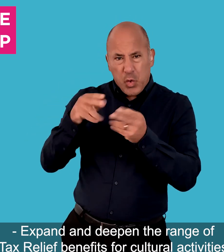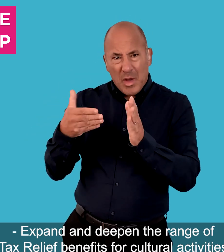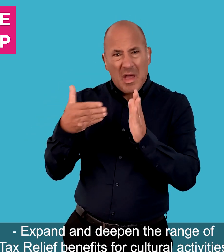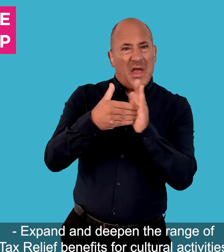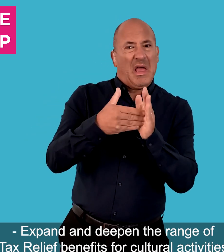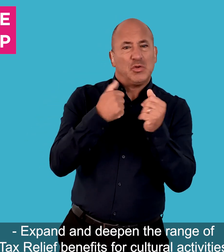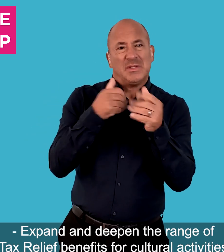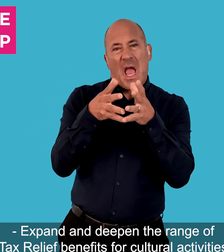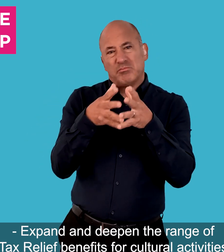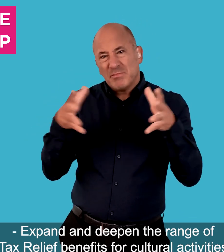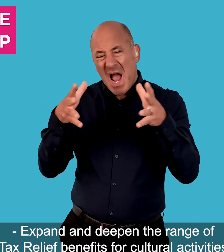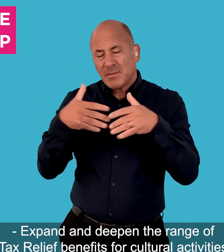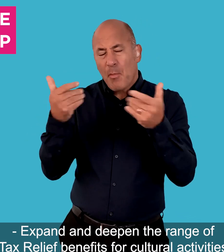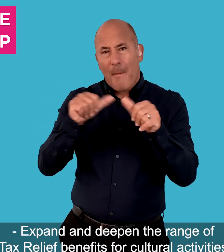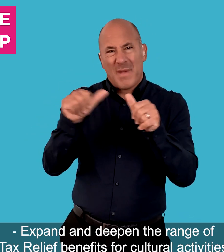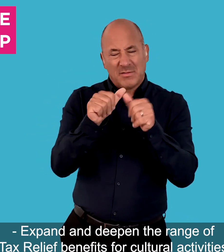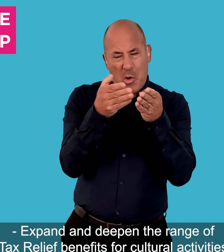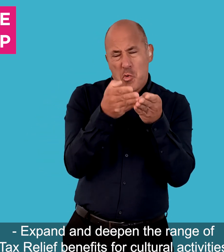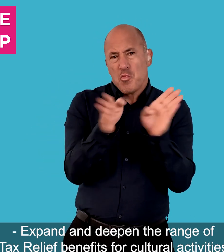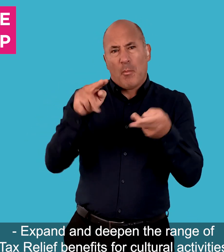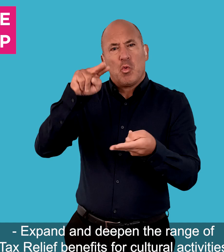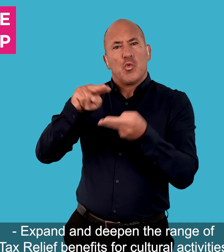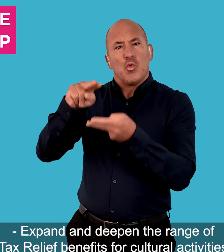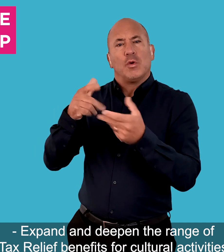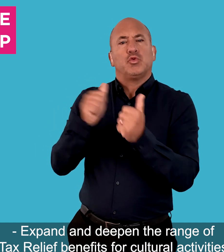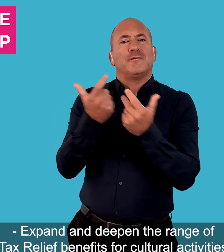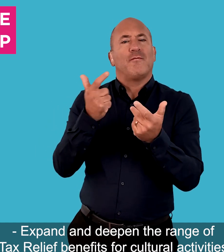tax relief benefits for cultural activities.